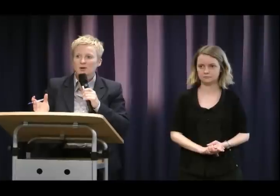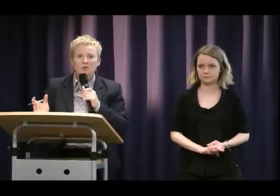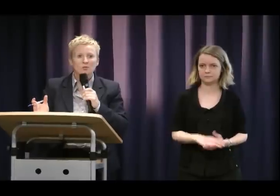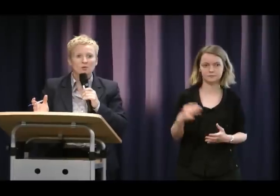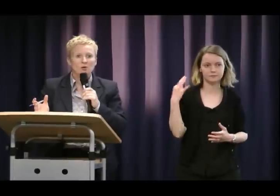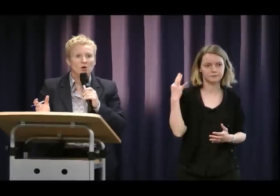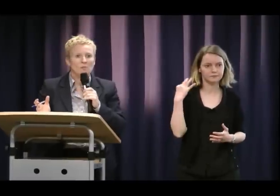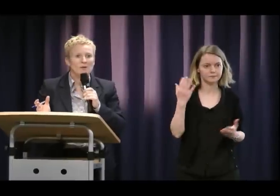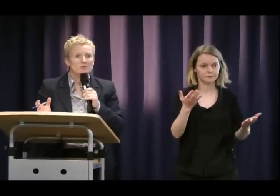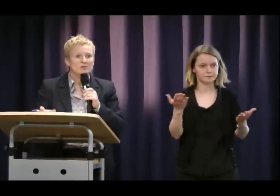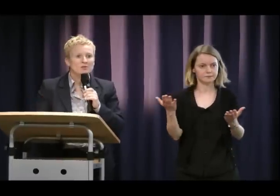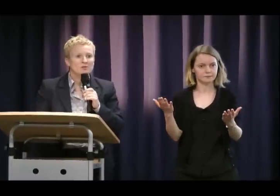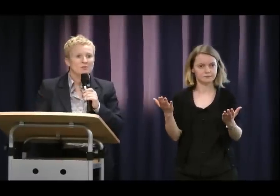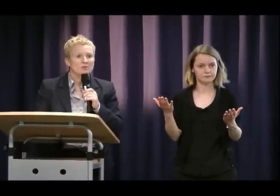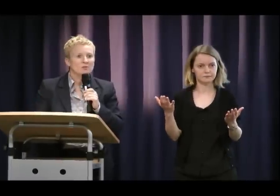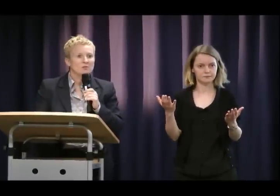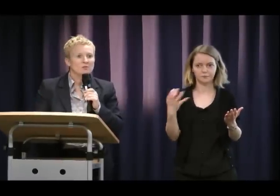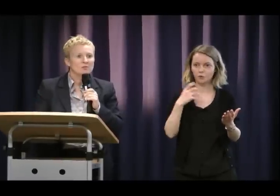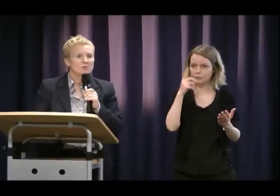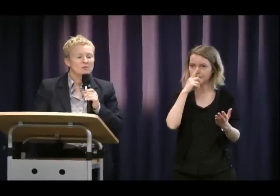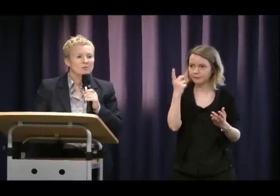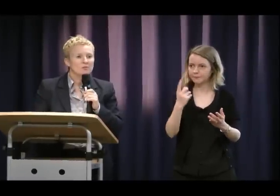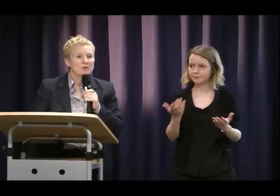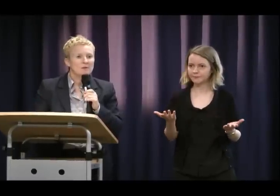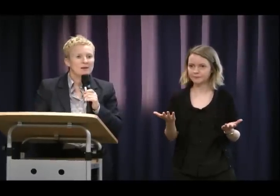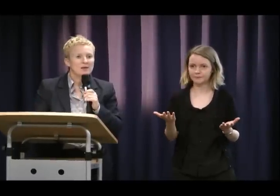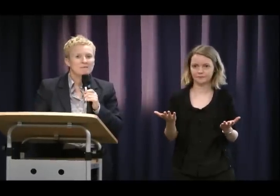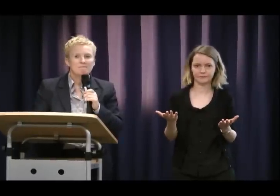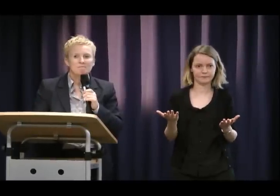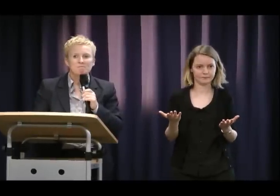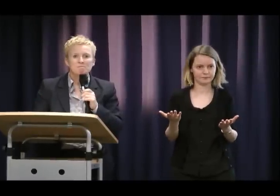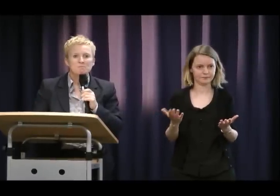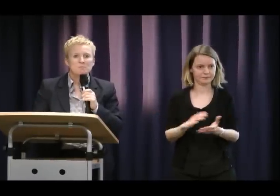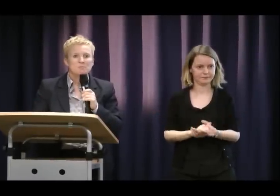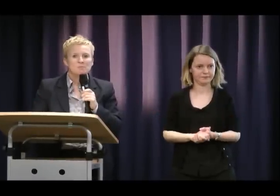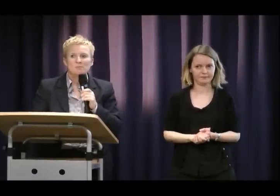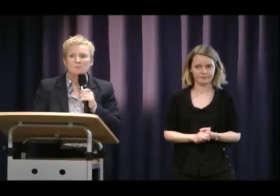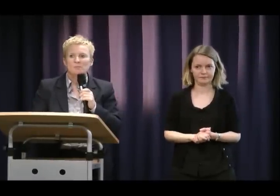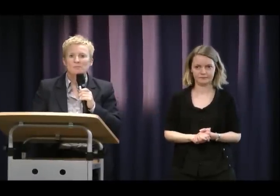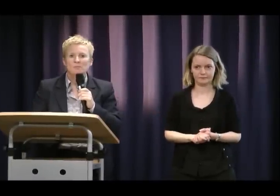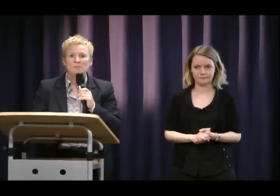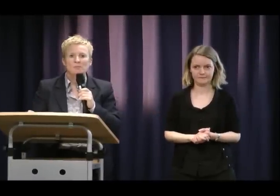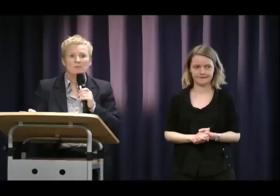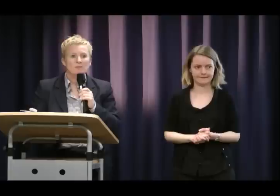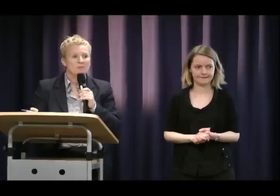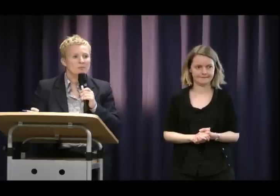Any other comments? Feedback?